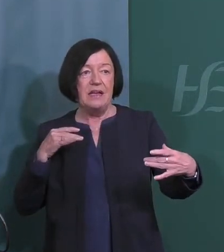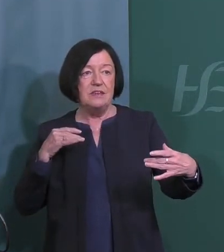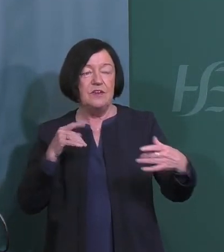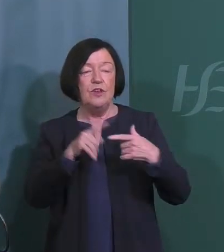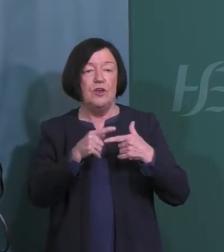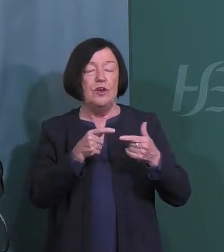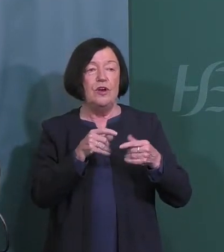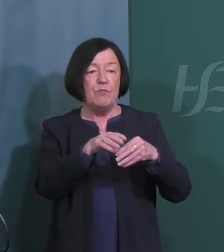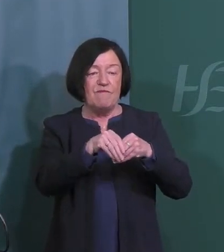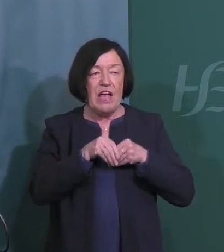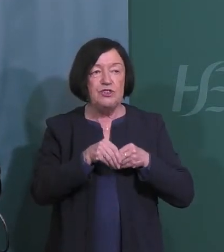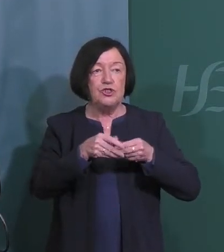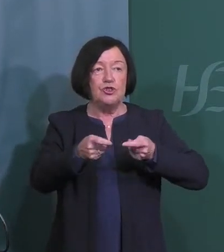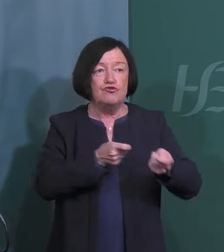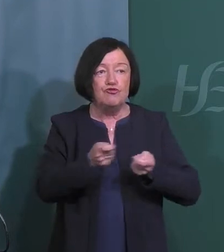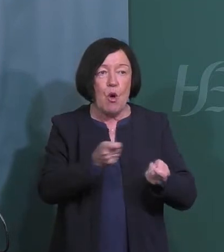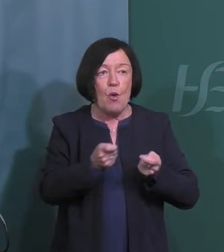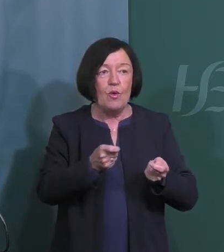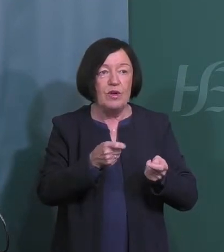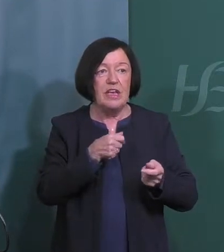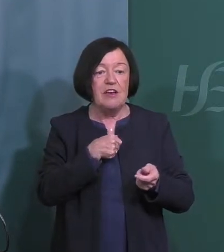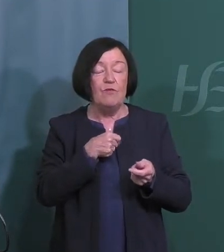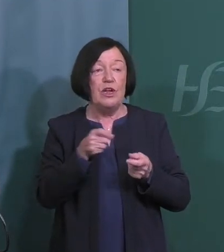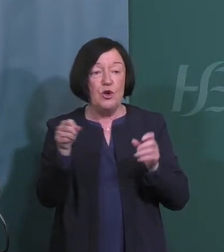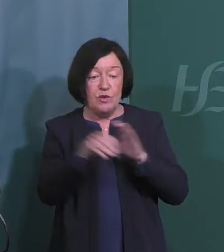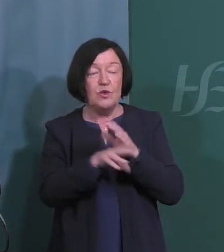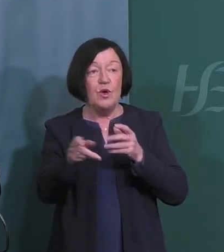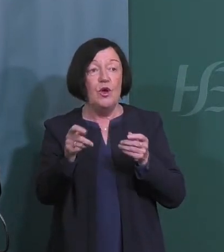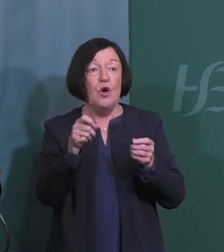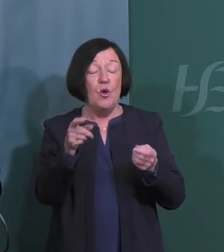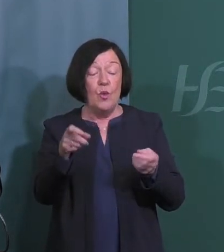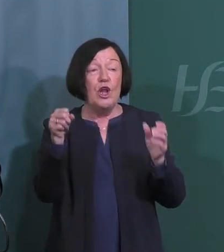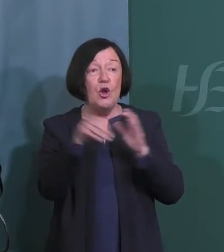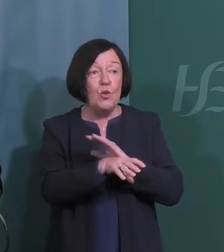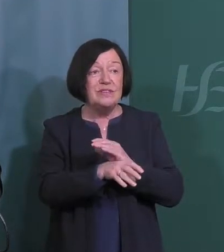prevention control measures, we lose capacity on beds, etc.